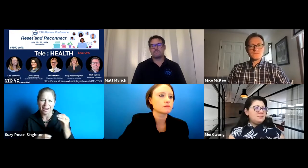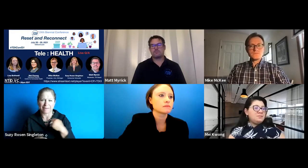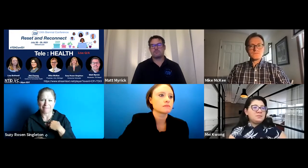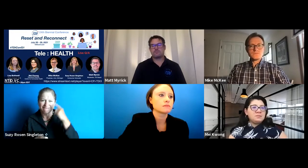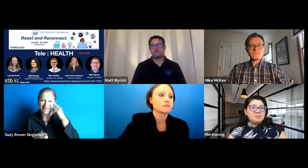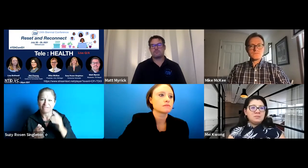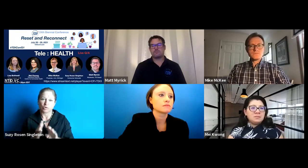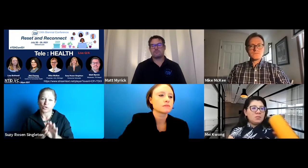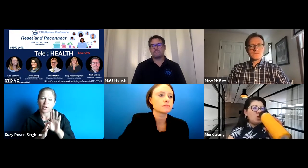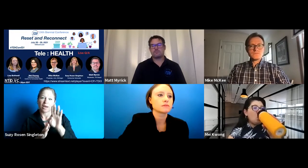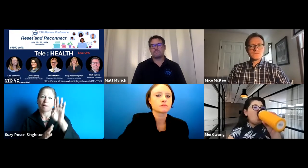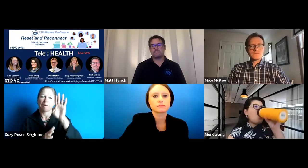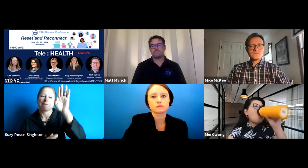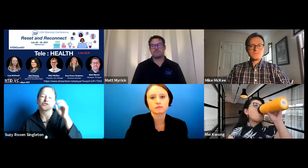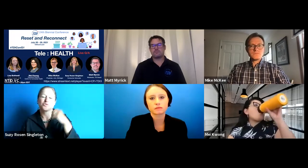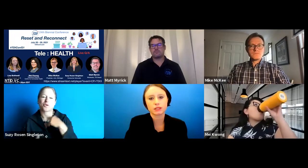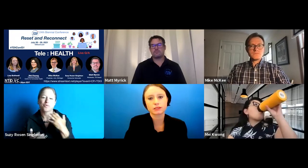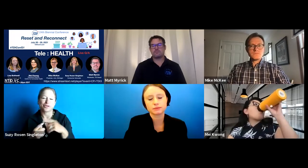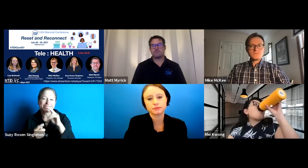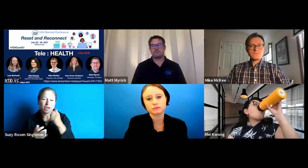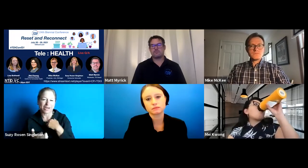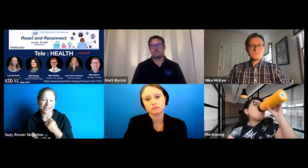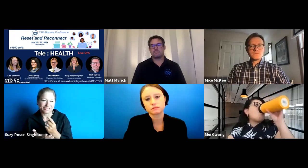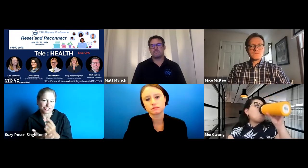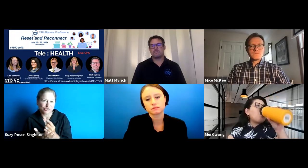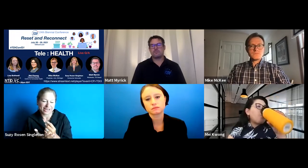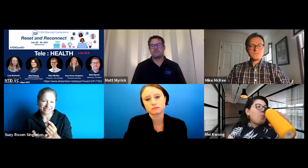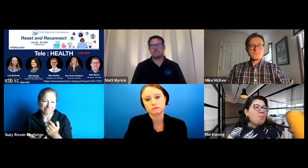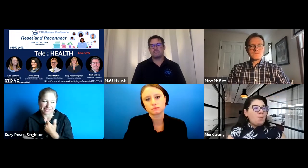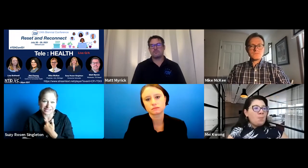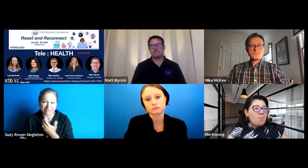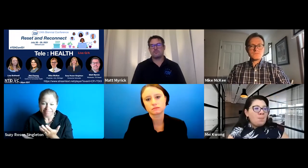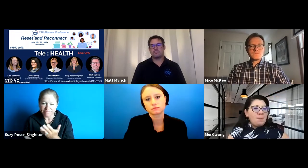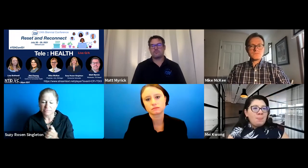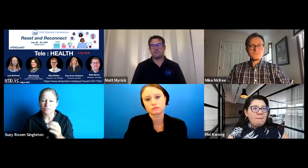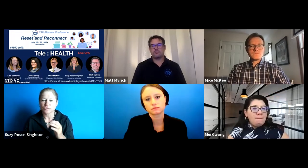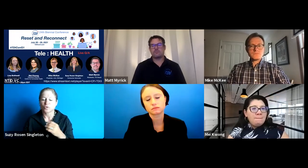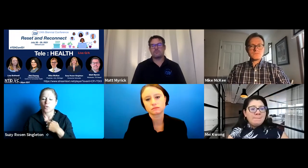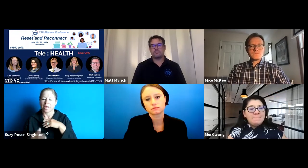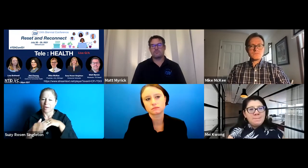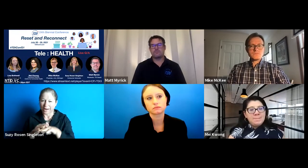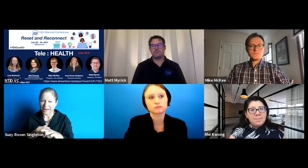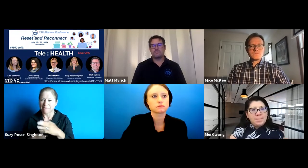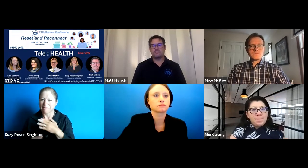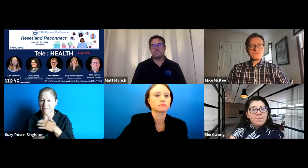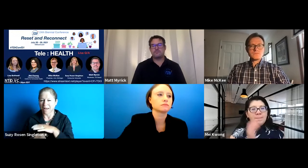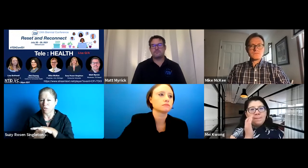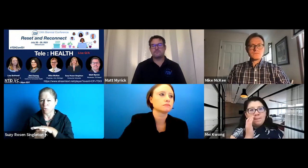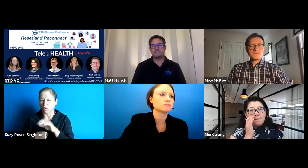regularly scheduled appointment. It was like 8 o'clock at night and my fever was climbing. So I wanted to see what I could do to treat